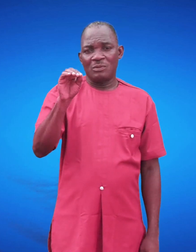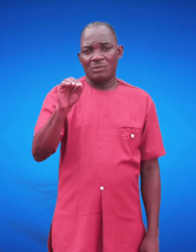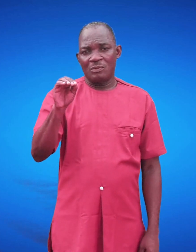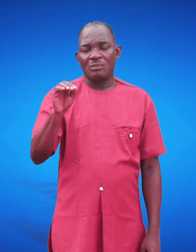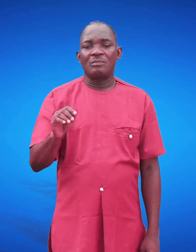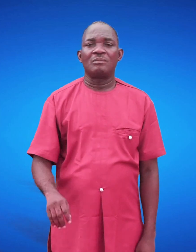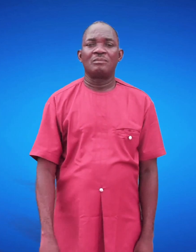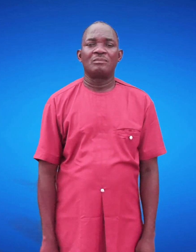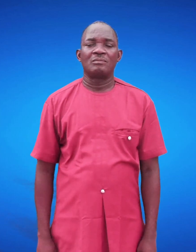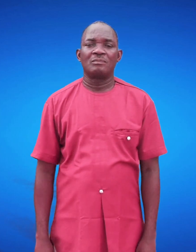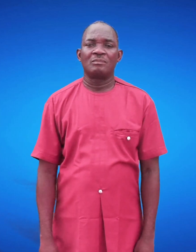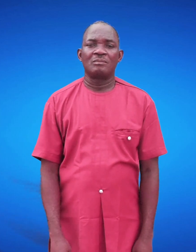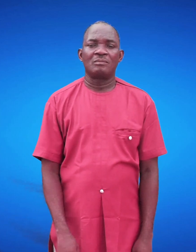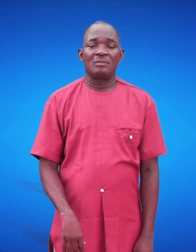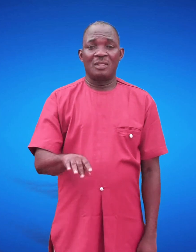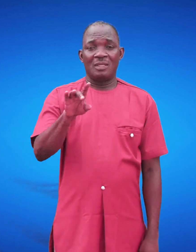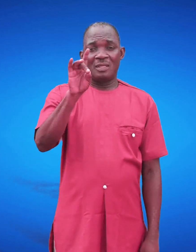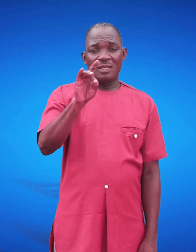0800